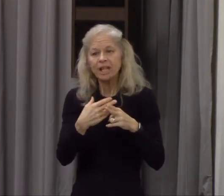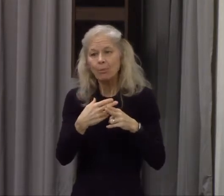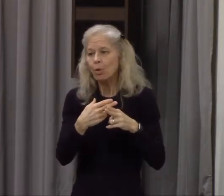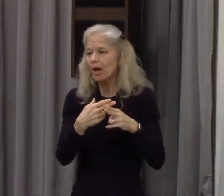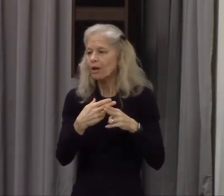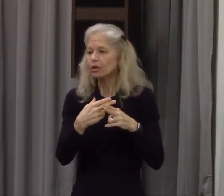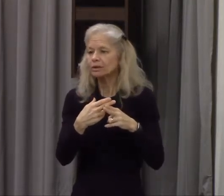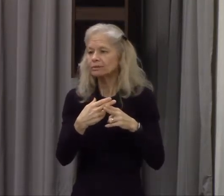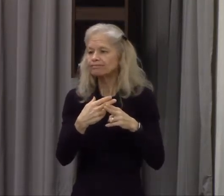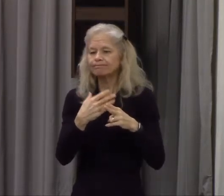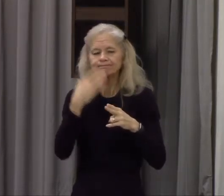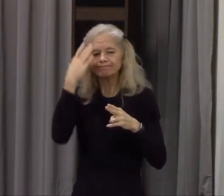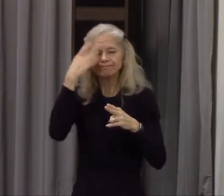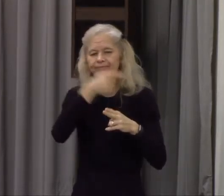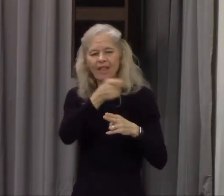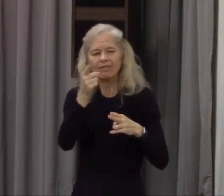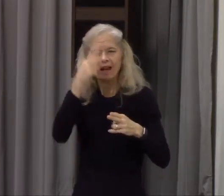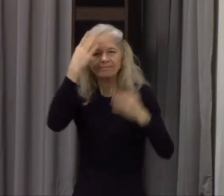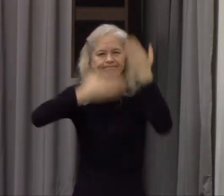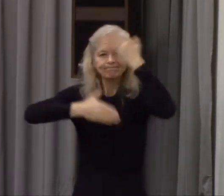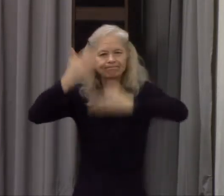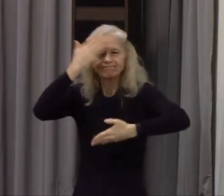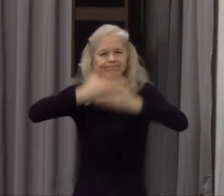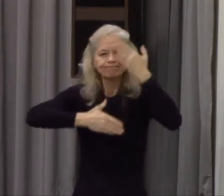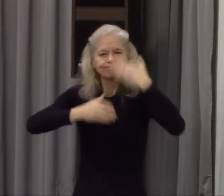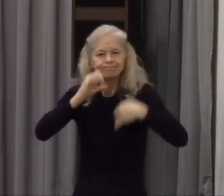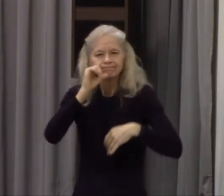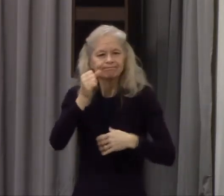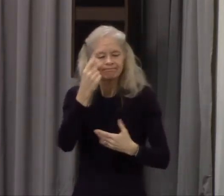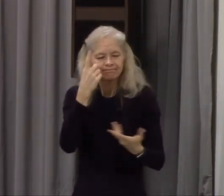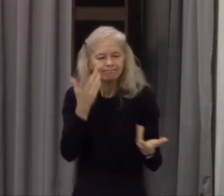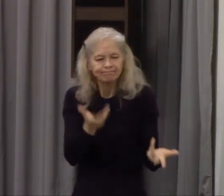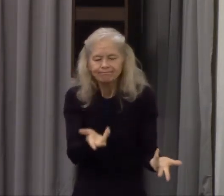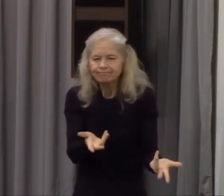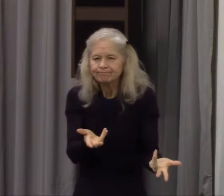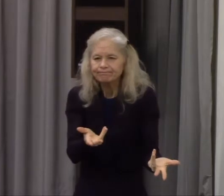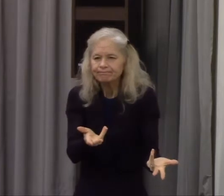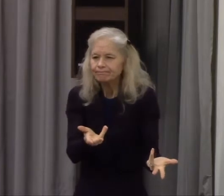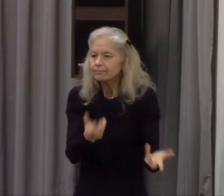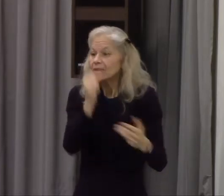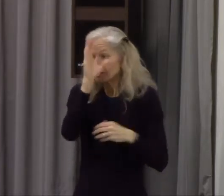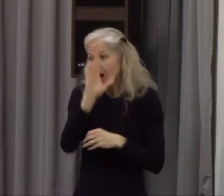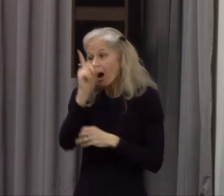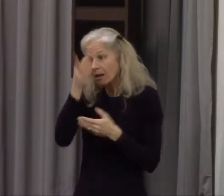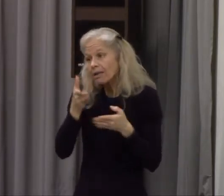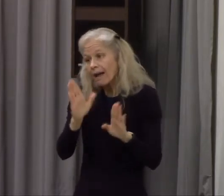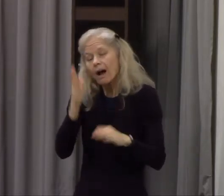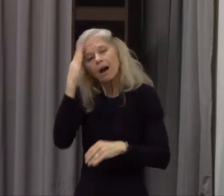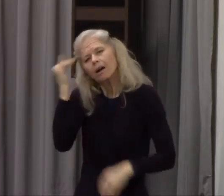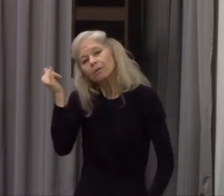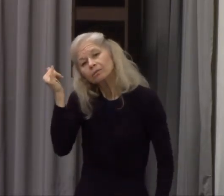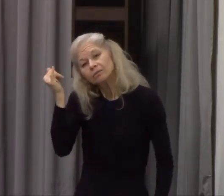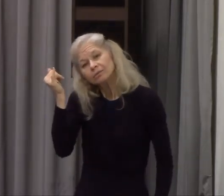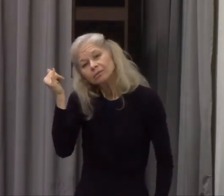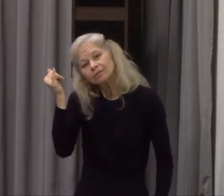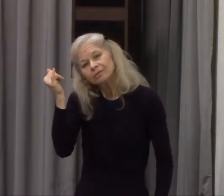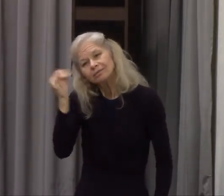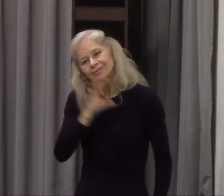to accomplish the death of Christ. If you think about that, that means